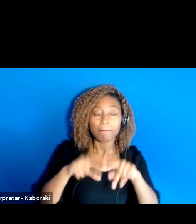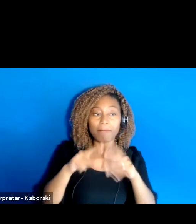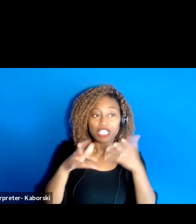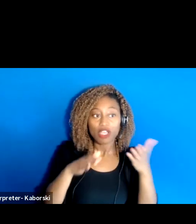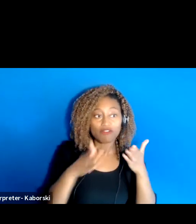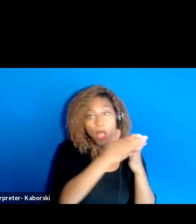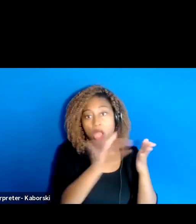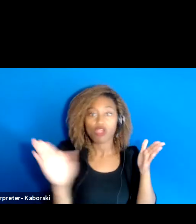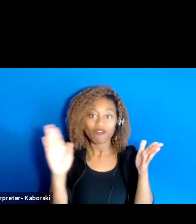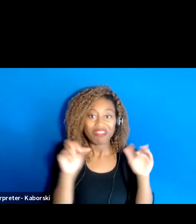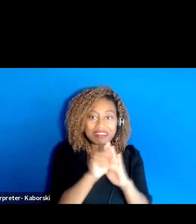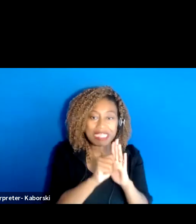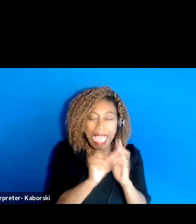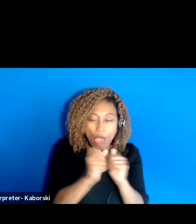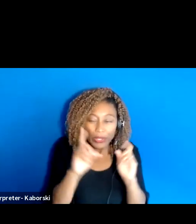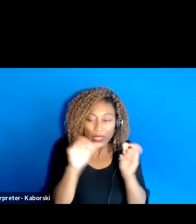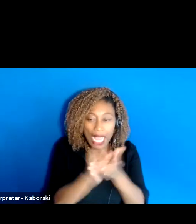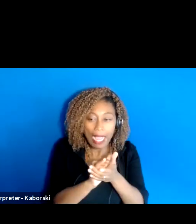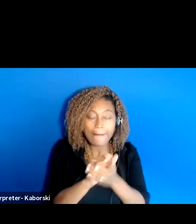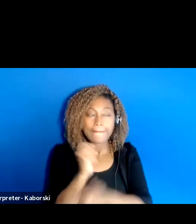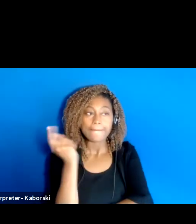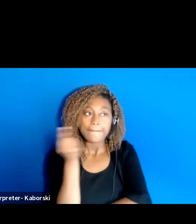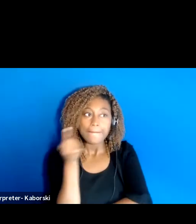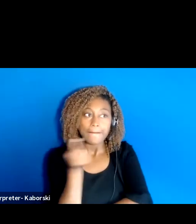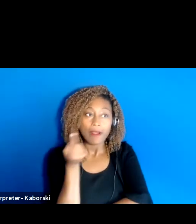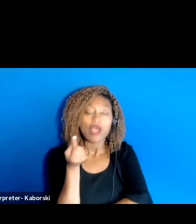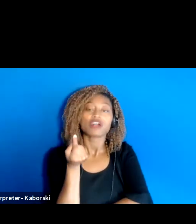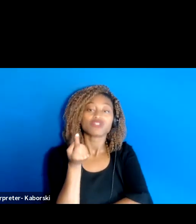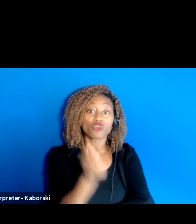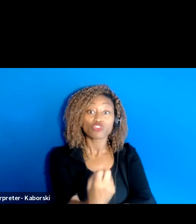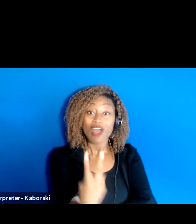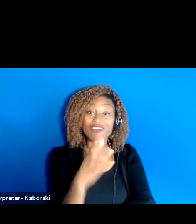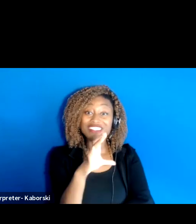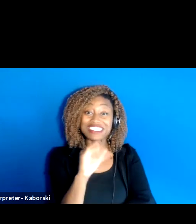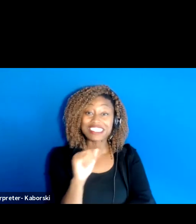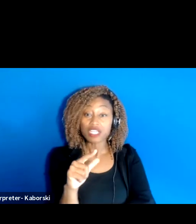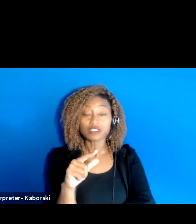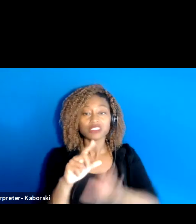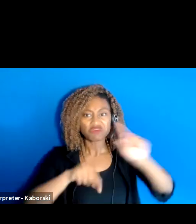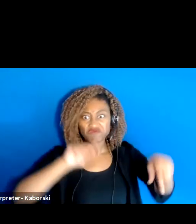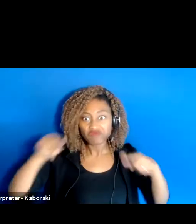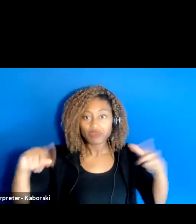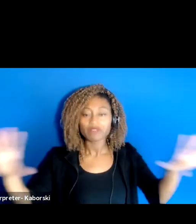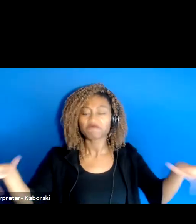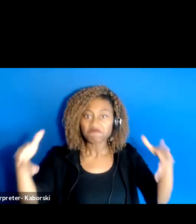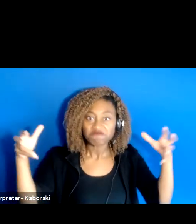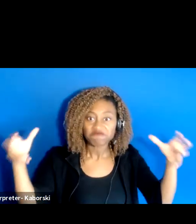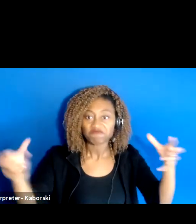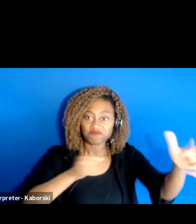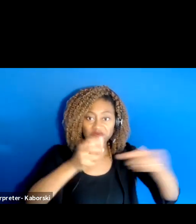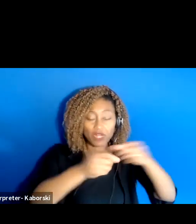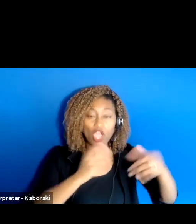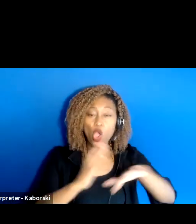state? So bringing the 12 centers for independent living on board, there's over